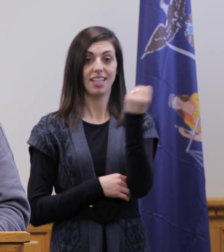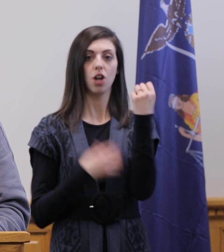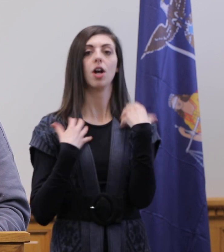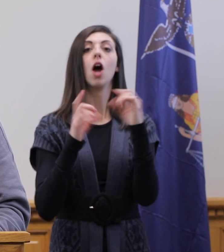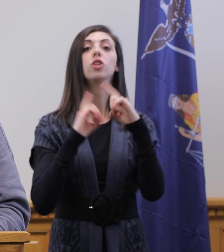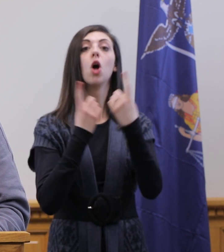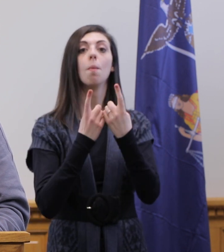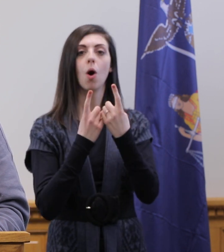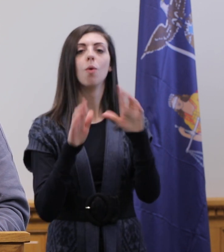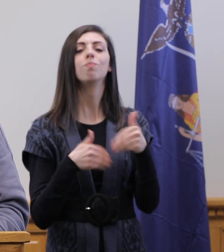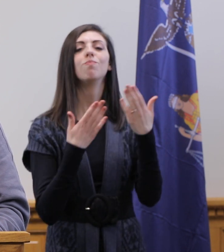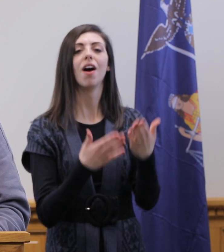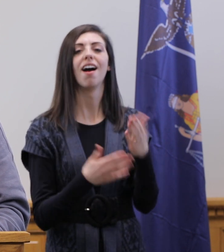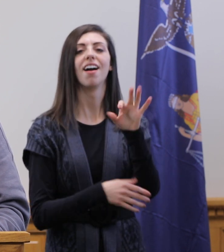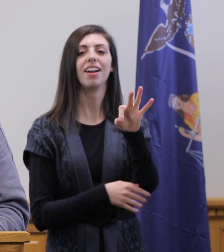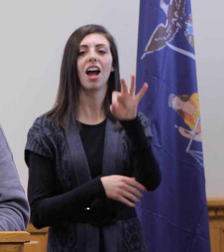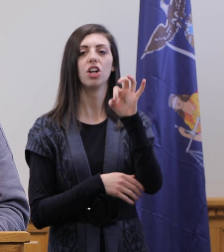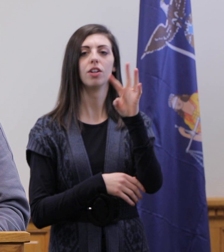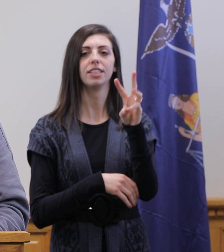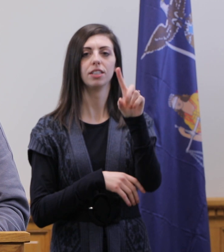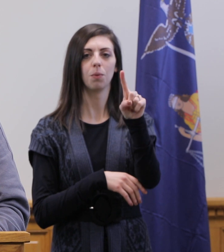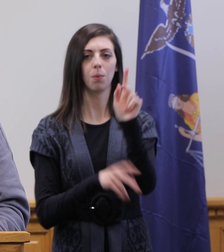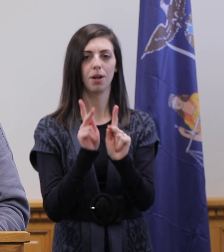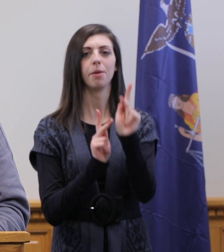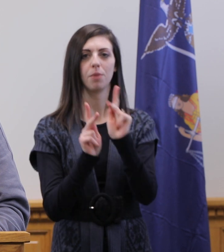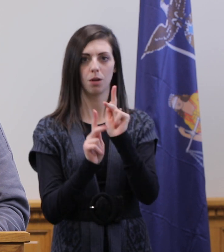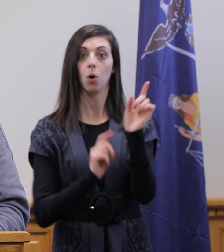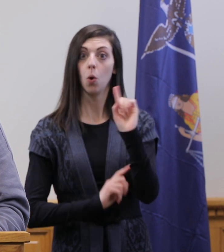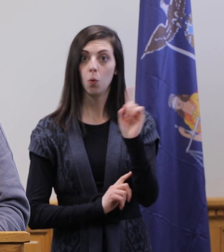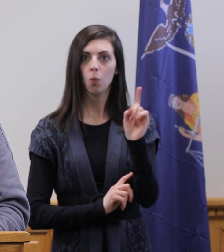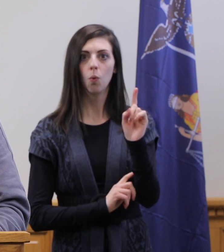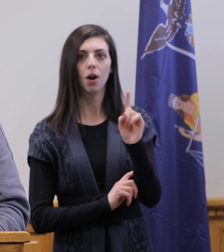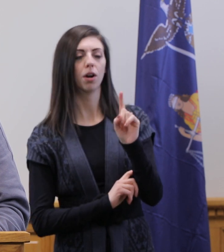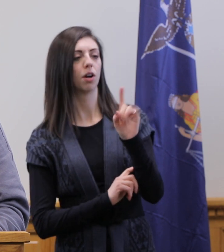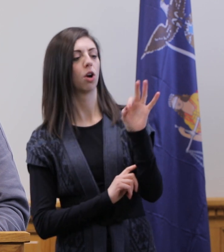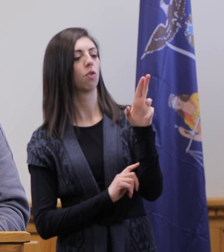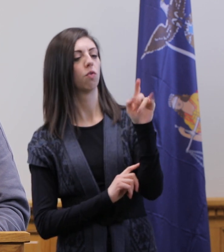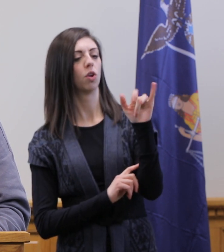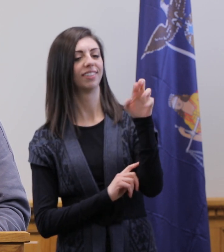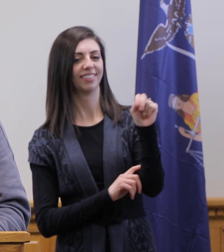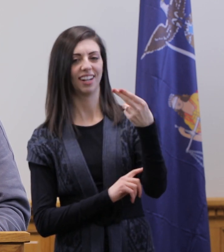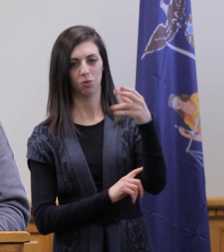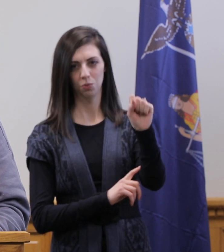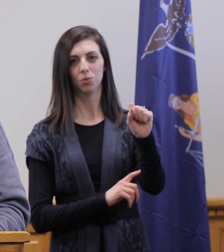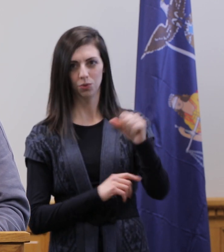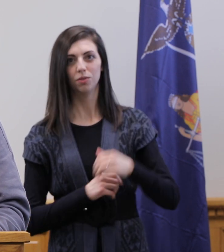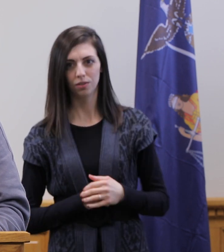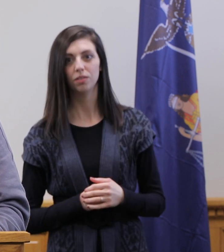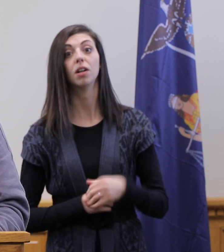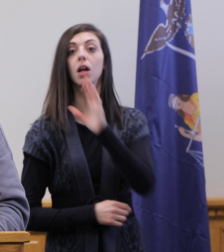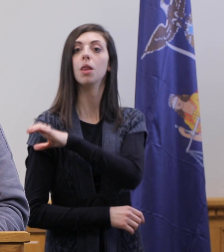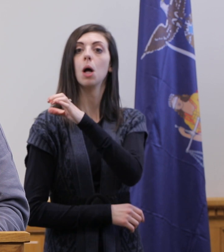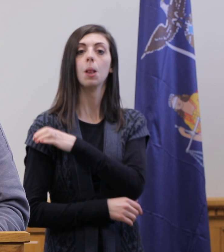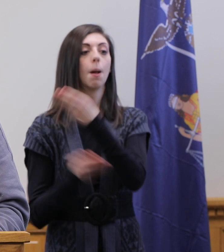Department vaccinated 961 people at the G. Ray Bodley High School in Fulton. The clinic ran